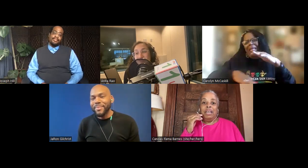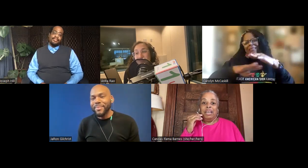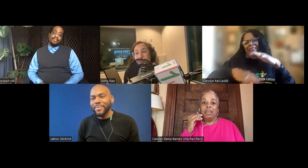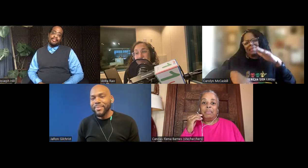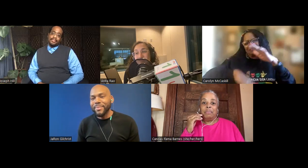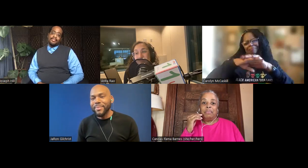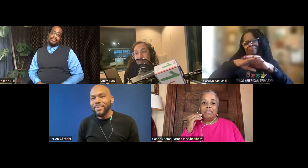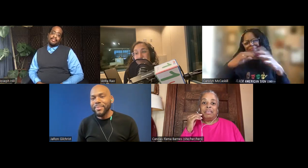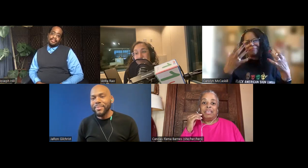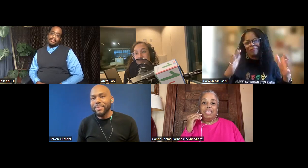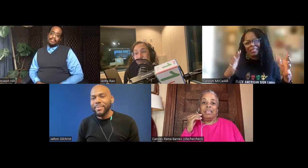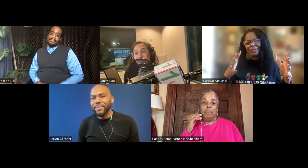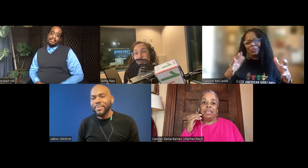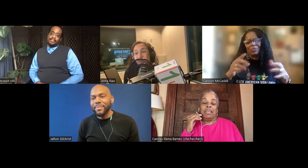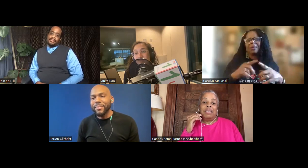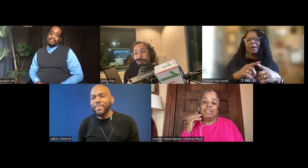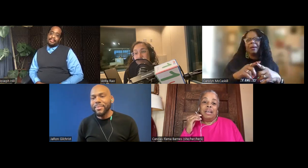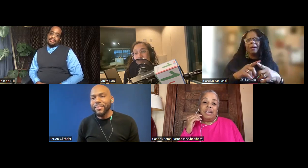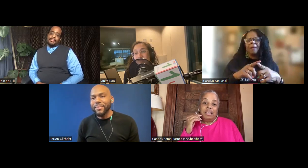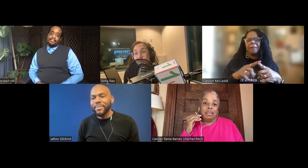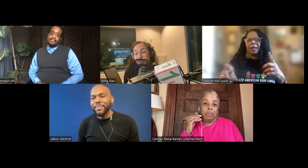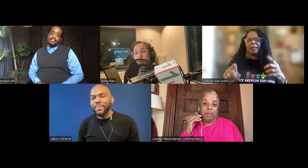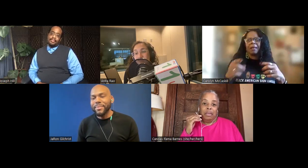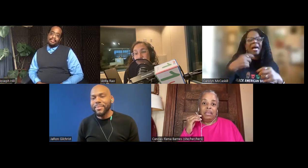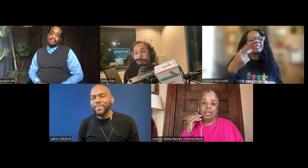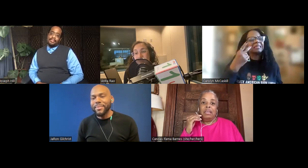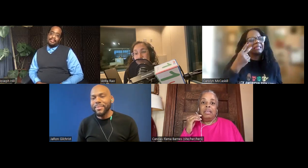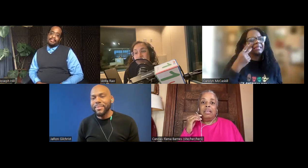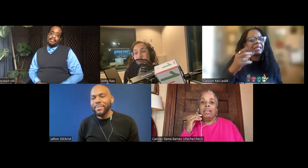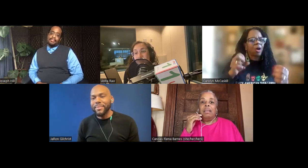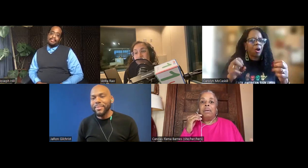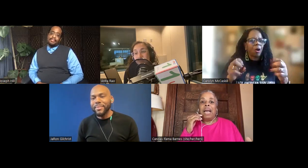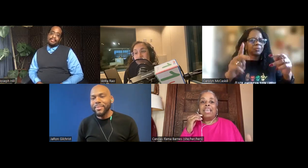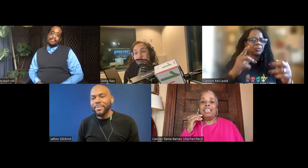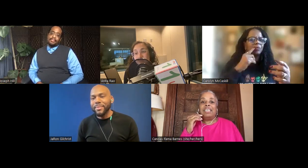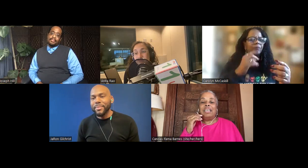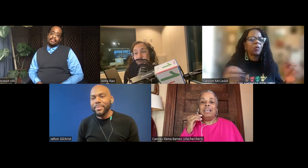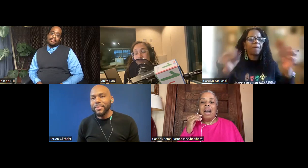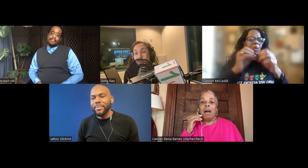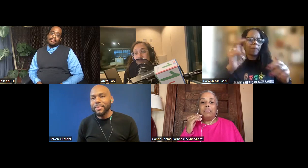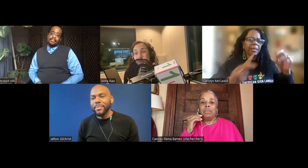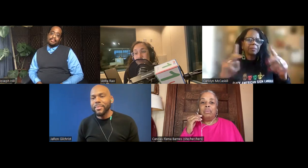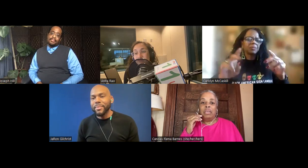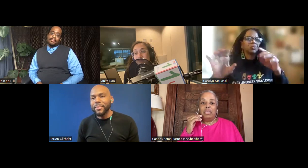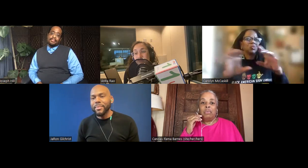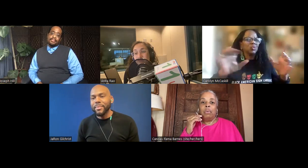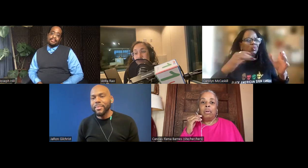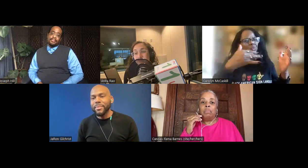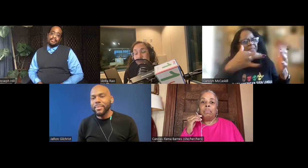And my work is basically done at this point. but I can see opportunities for